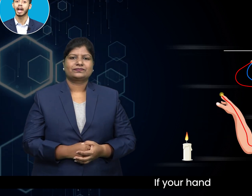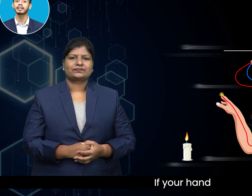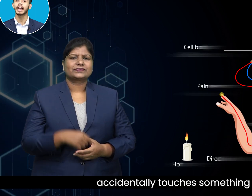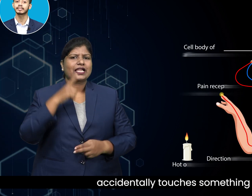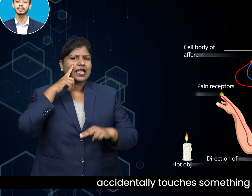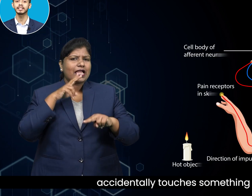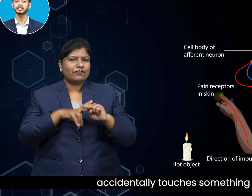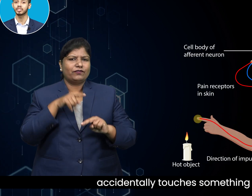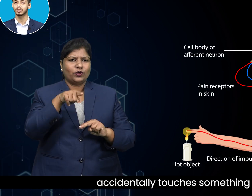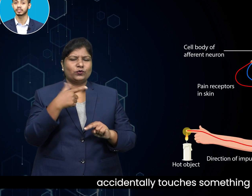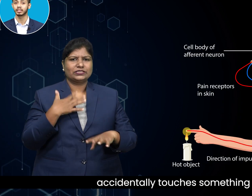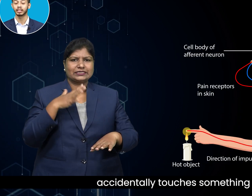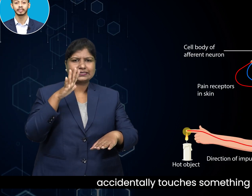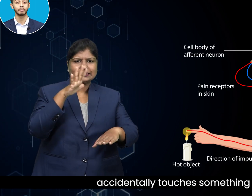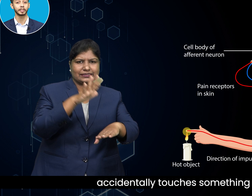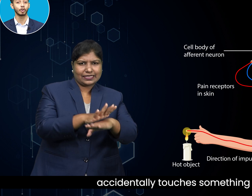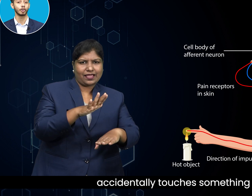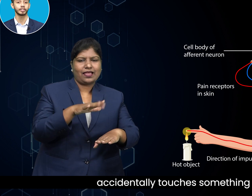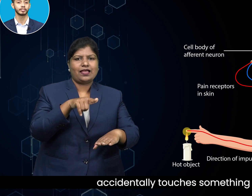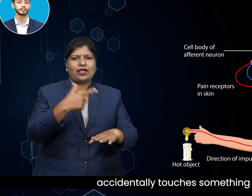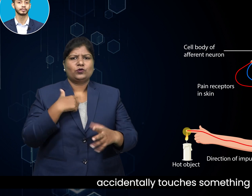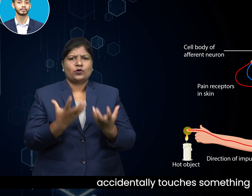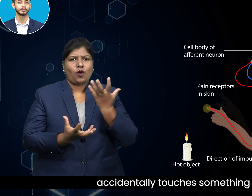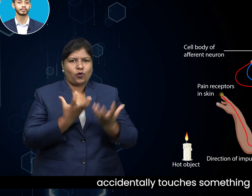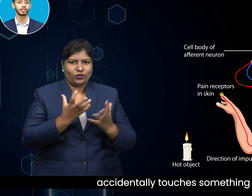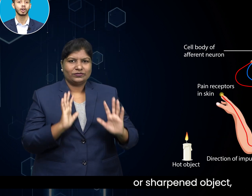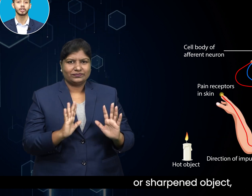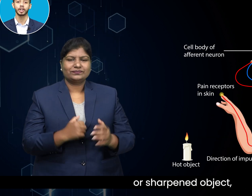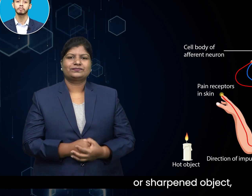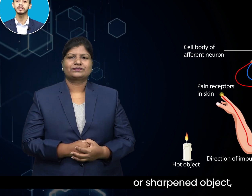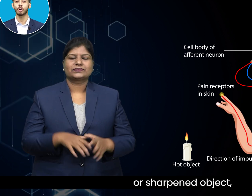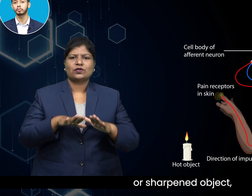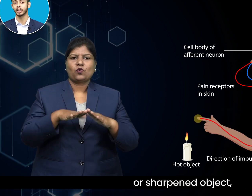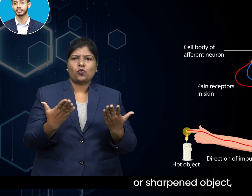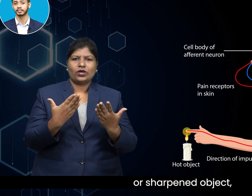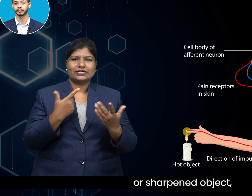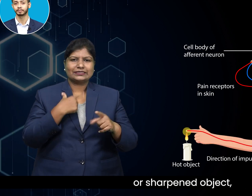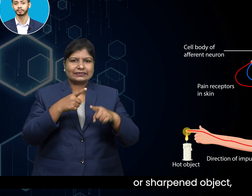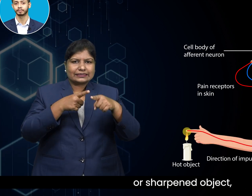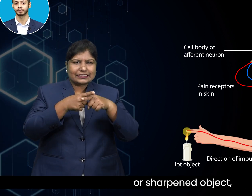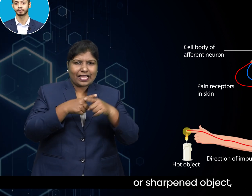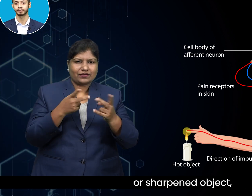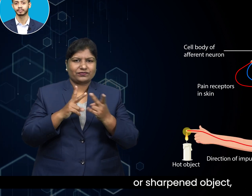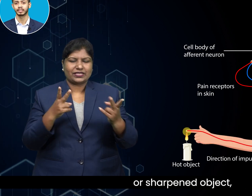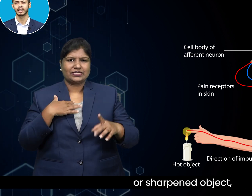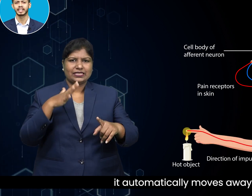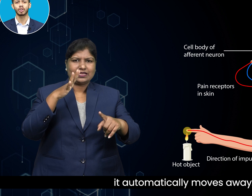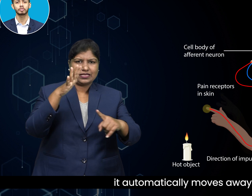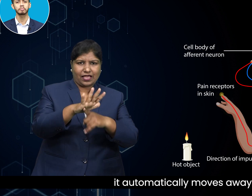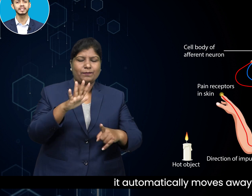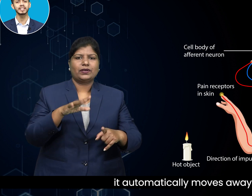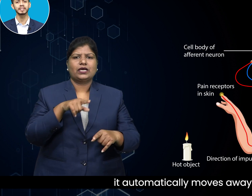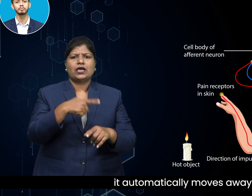If your hand accidentally touches something hot or sharpened object,